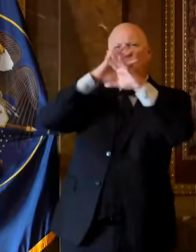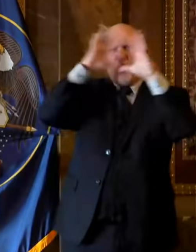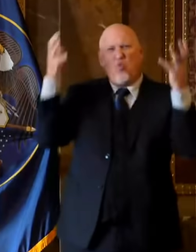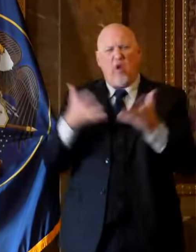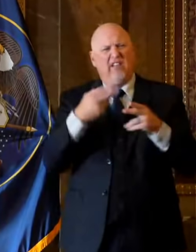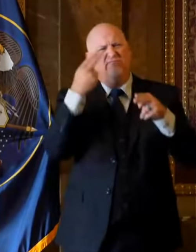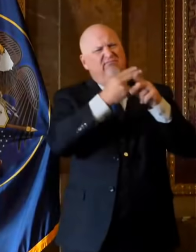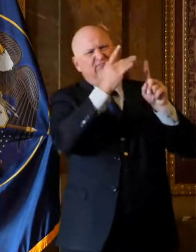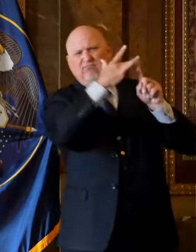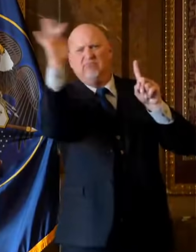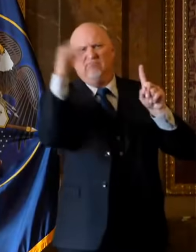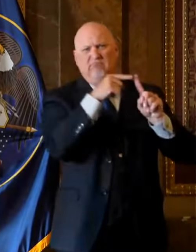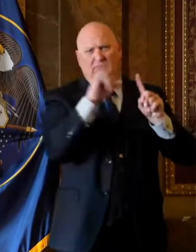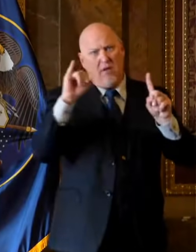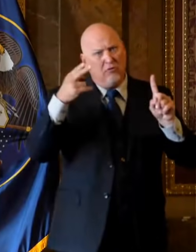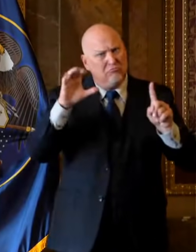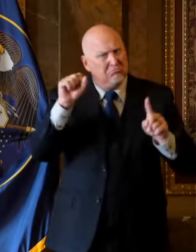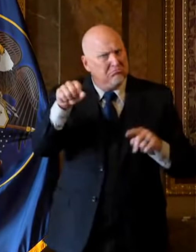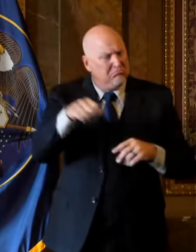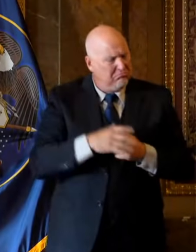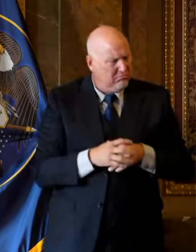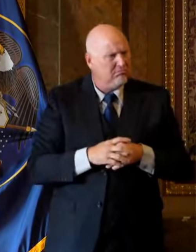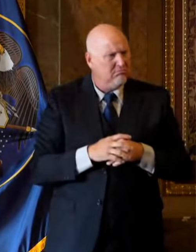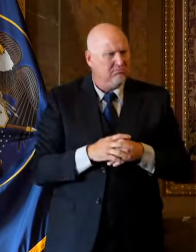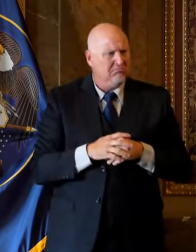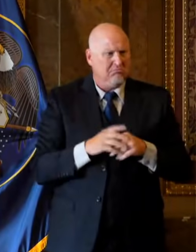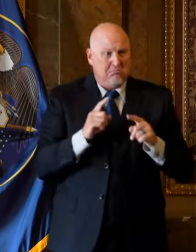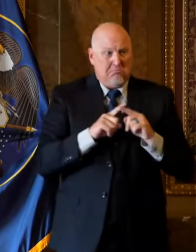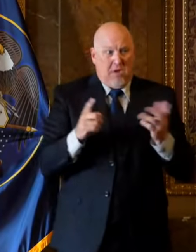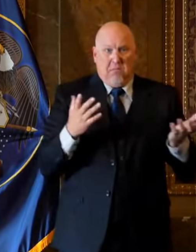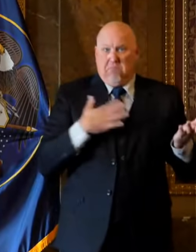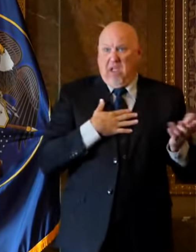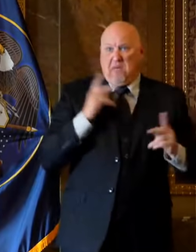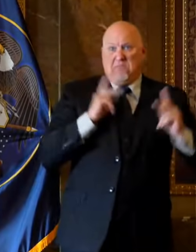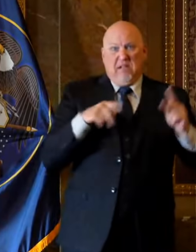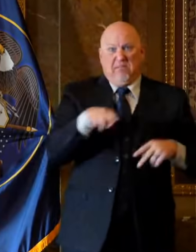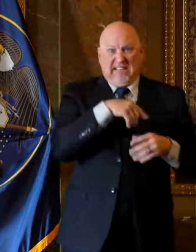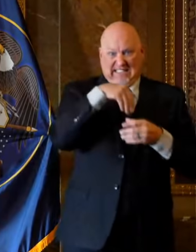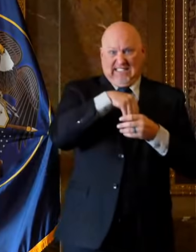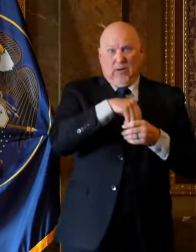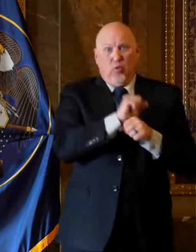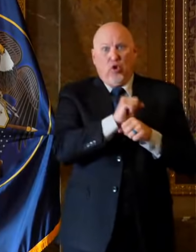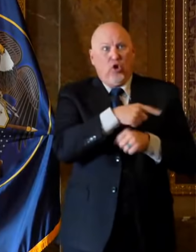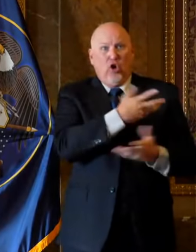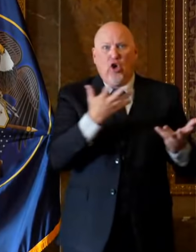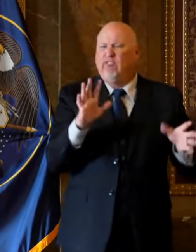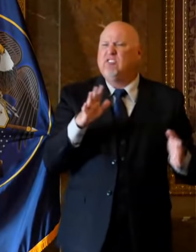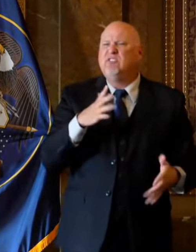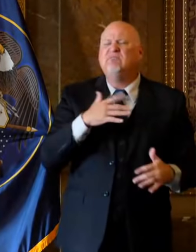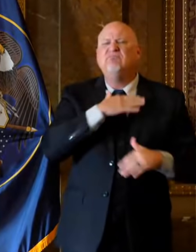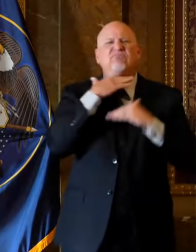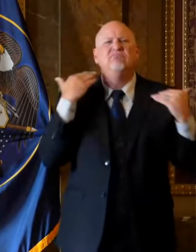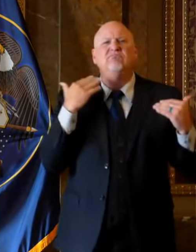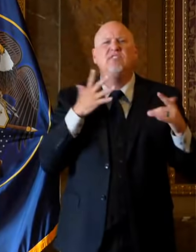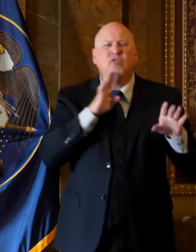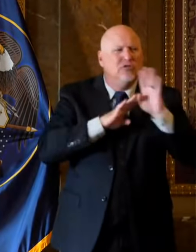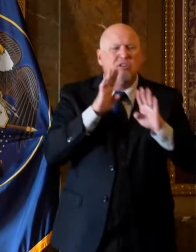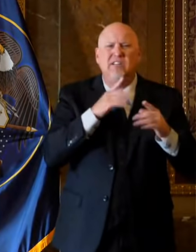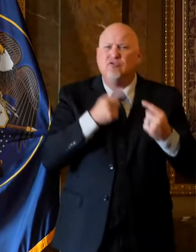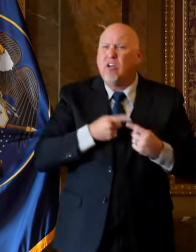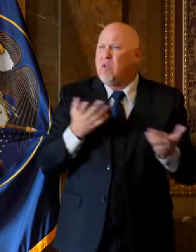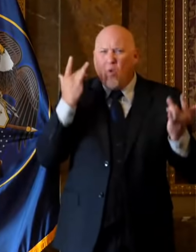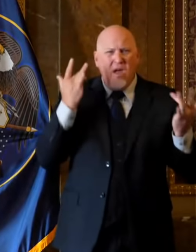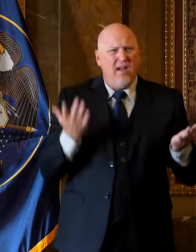folks are frustrated because their ability to do that is diminished by individuals who are choosing not